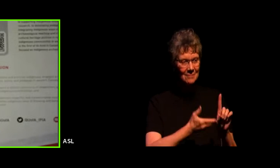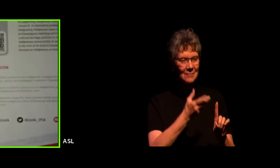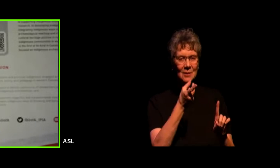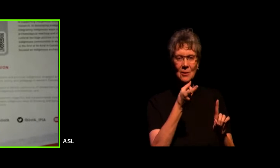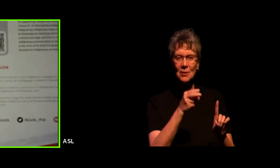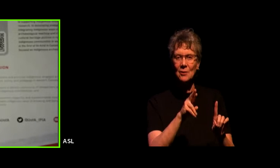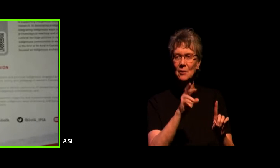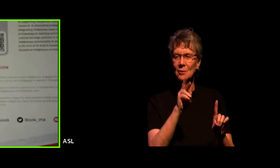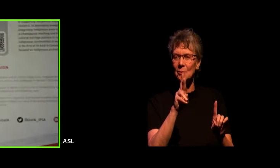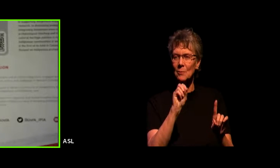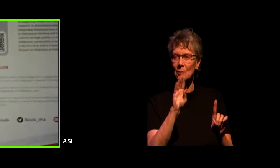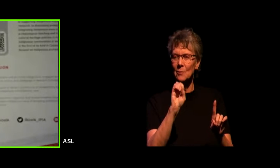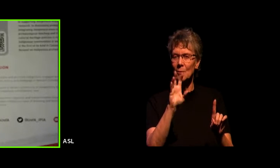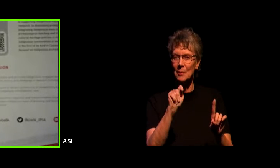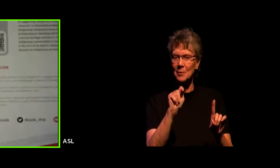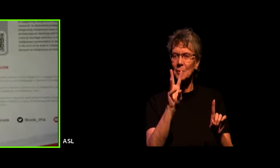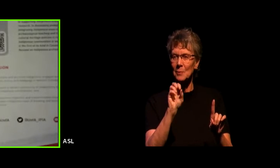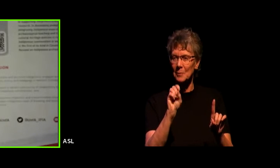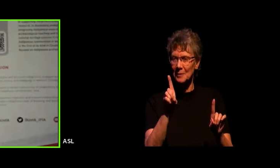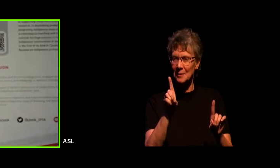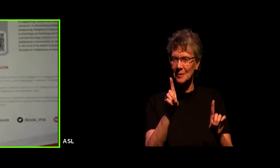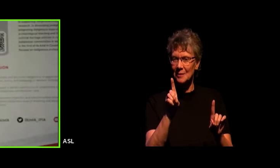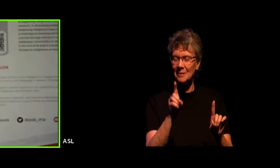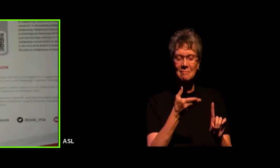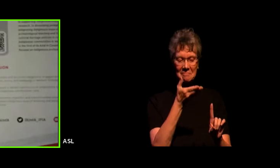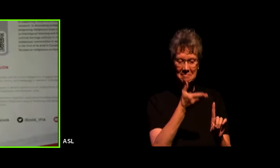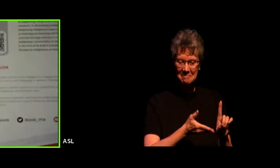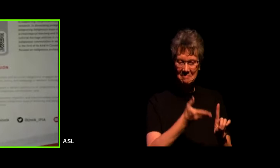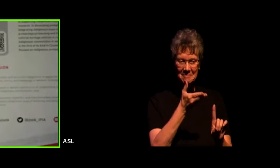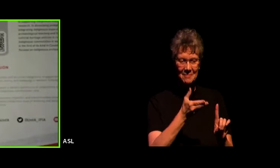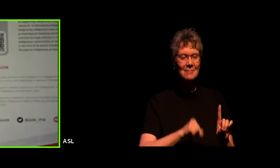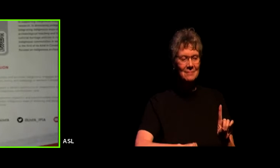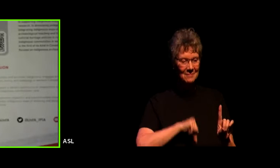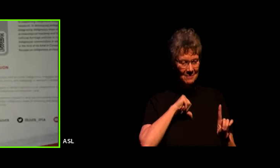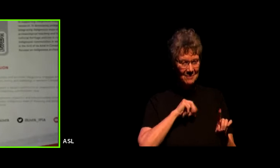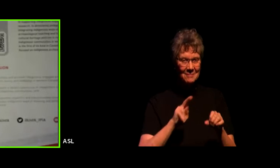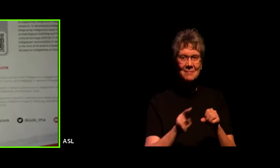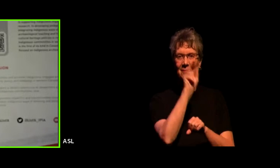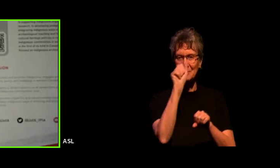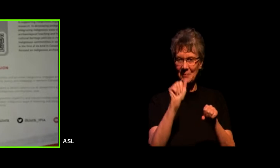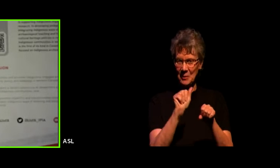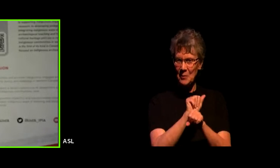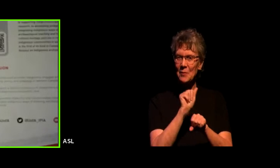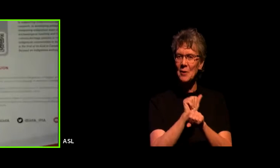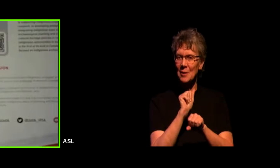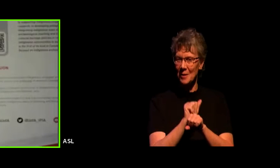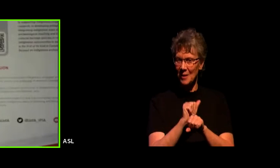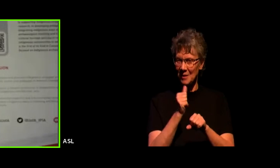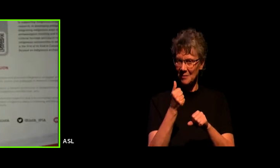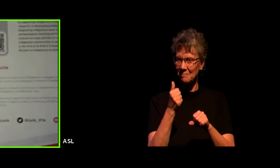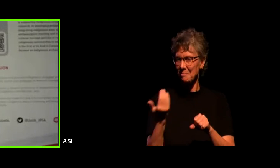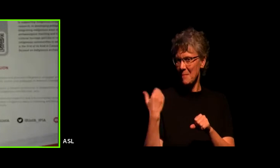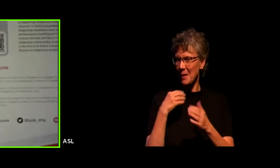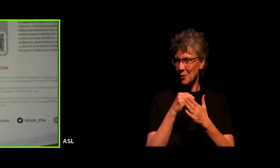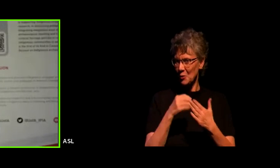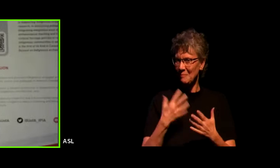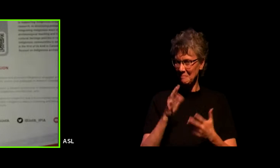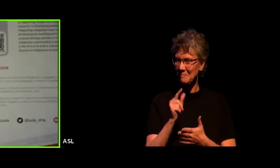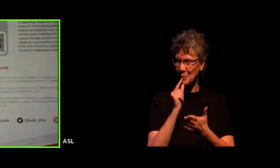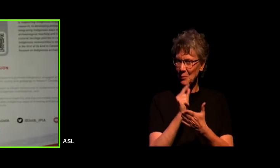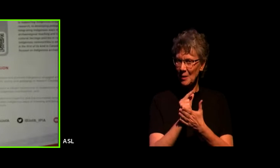Robert Wood. Dr. Wood's a proud University of Alberta alumnus in sociology and is